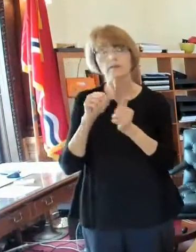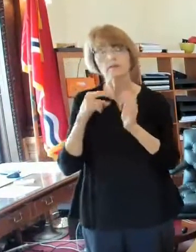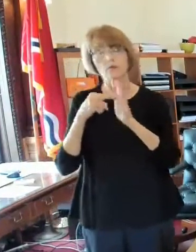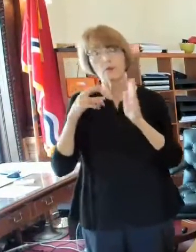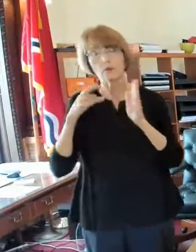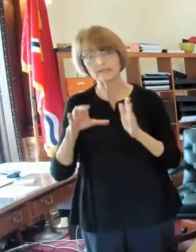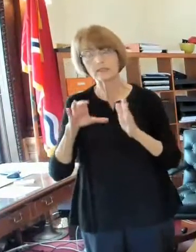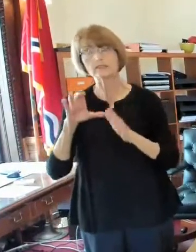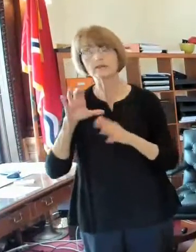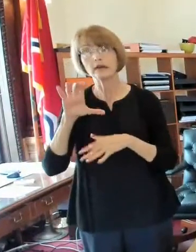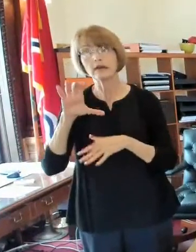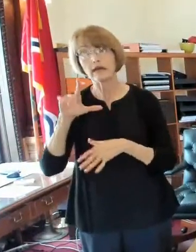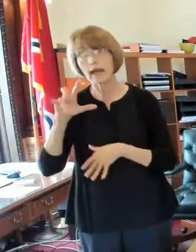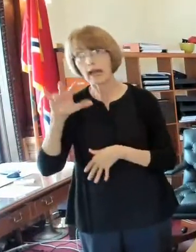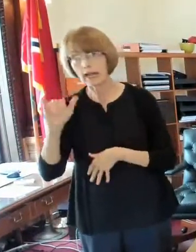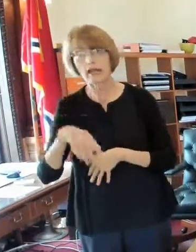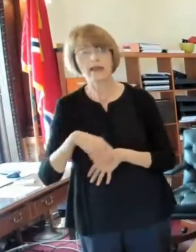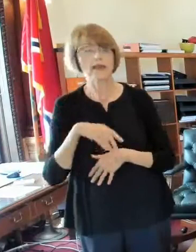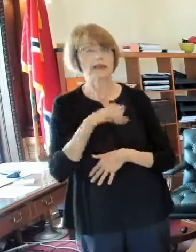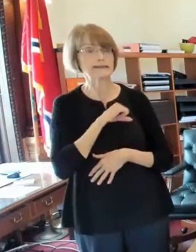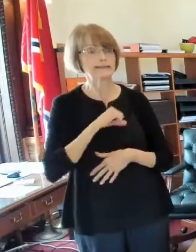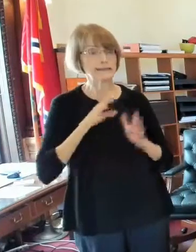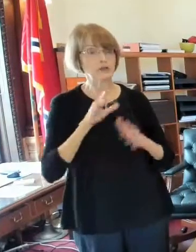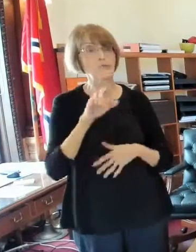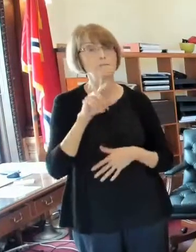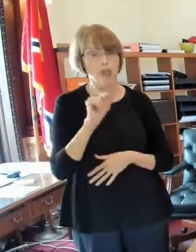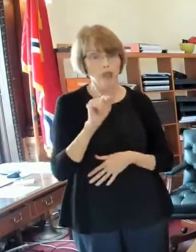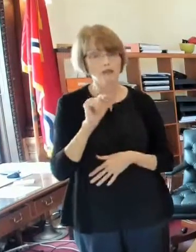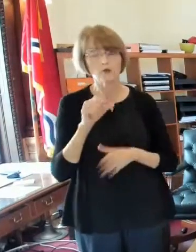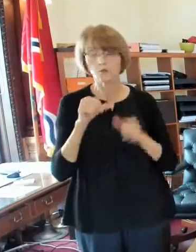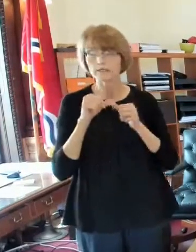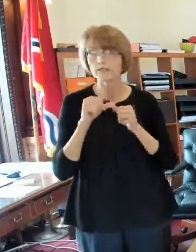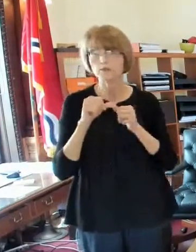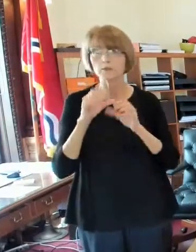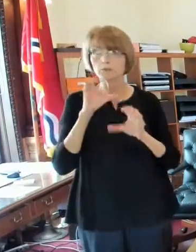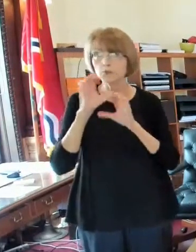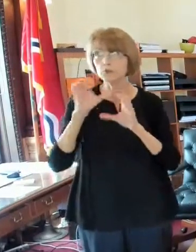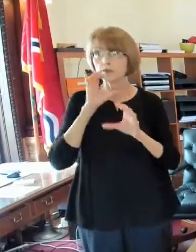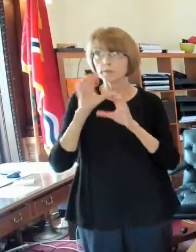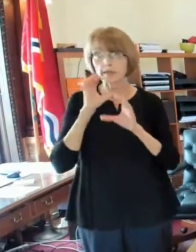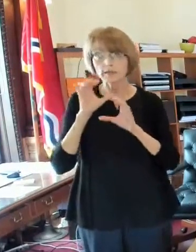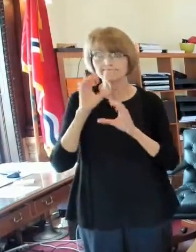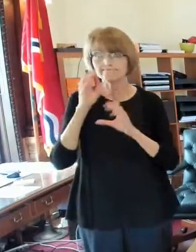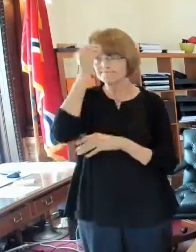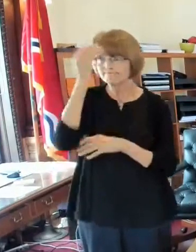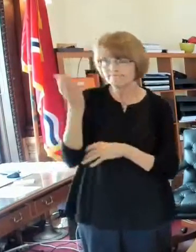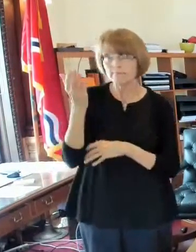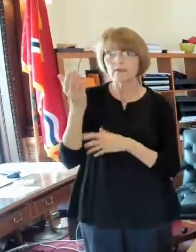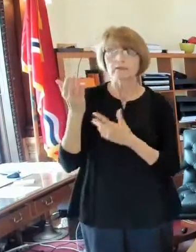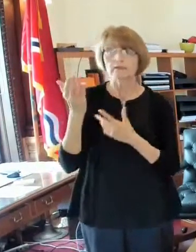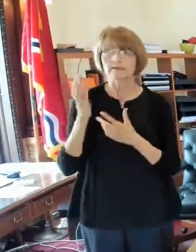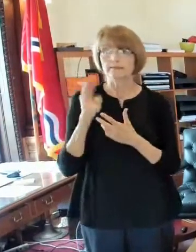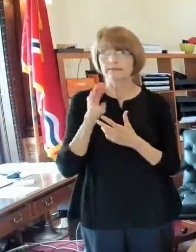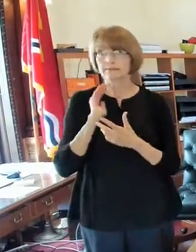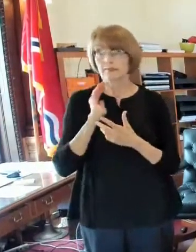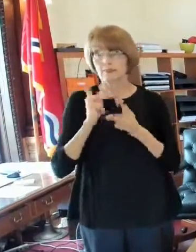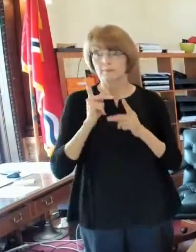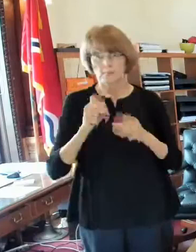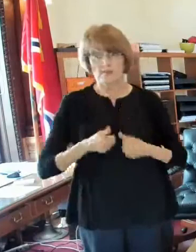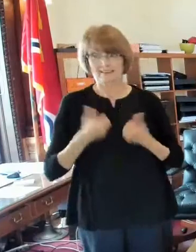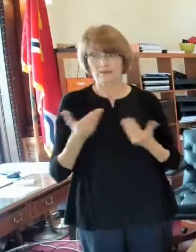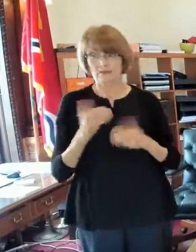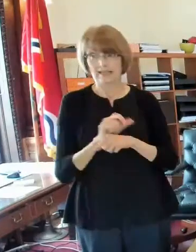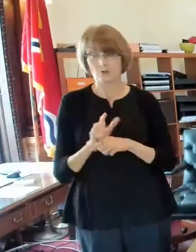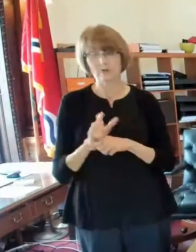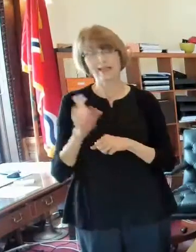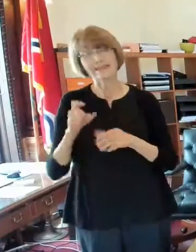have talked to them a number of times recently about how we know that our residents need